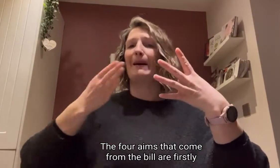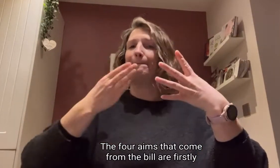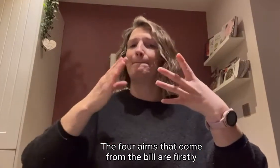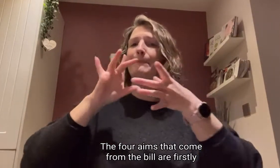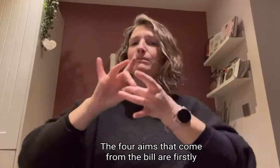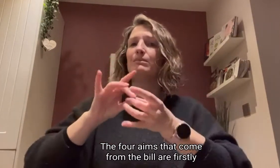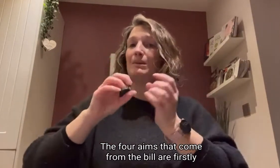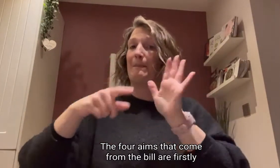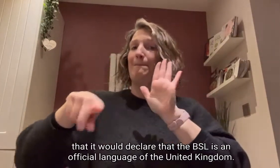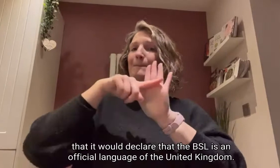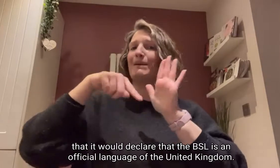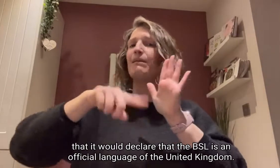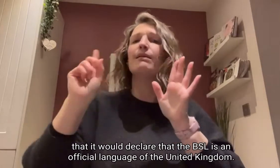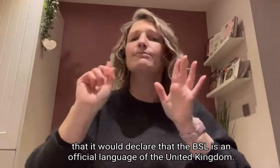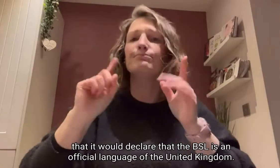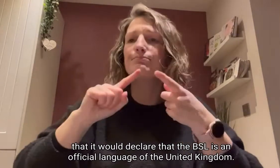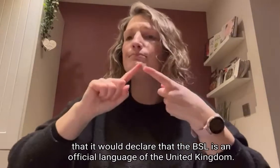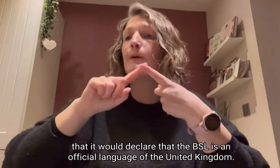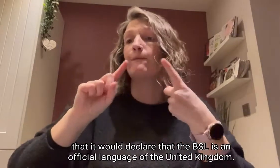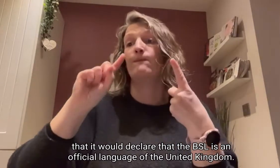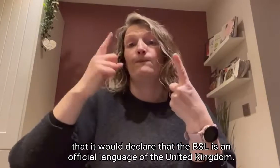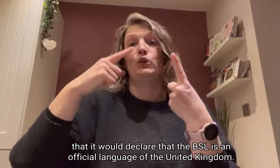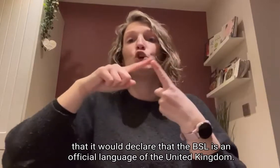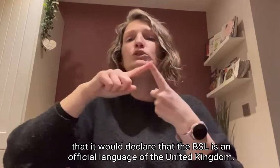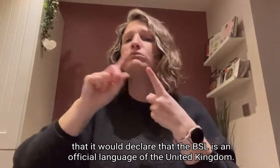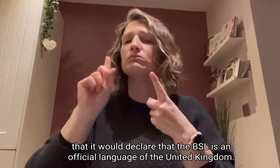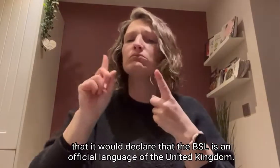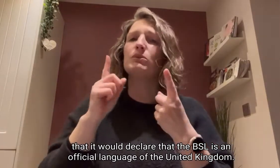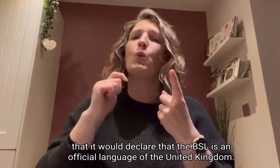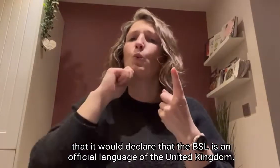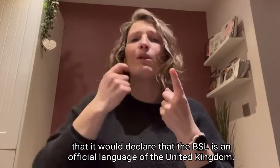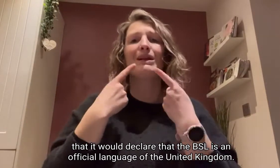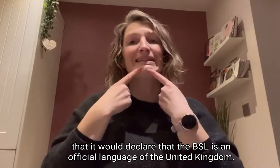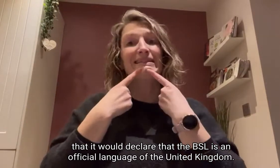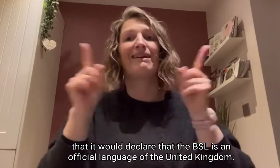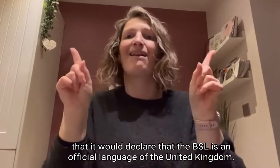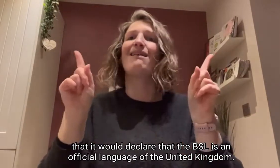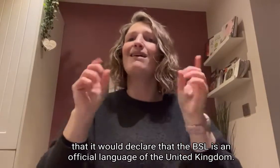are firstly that it would declare that BSL is an official language of the United Kingdom.